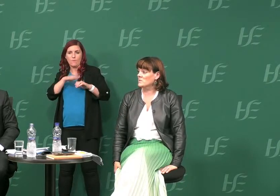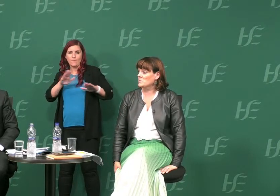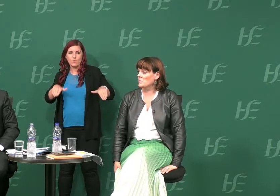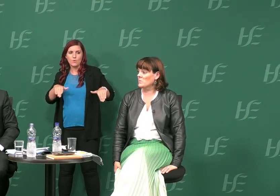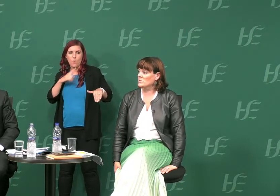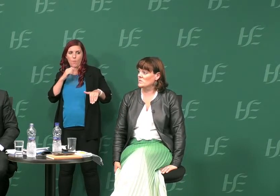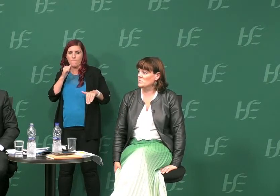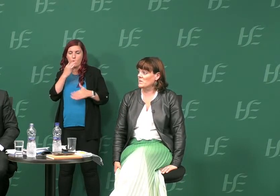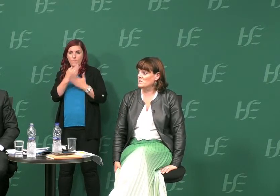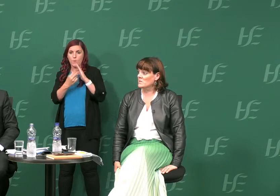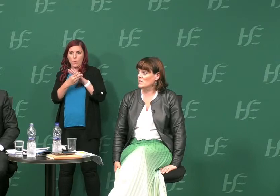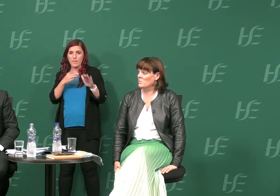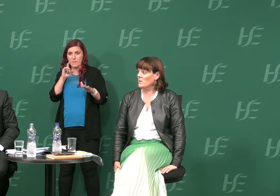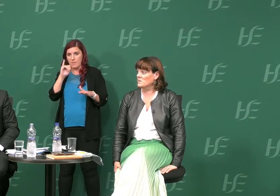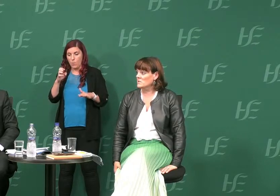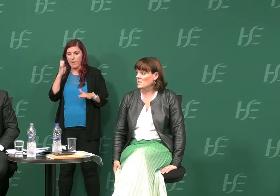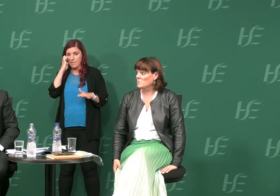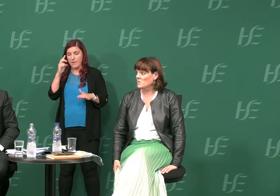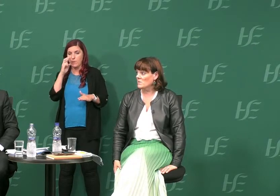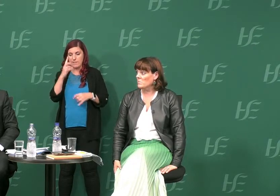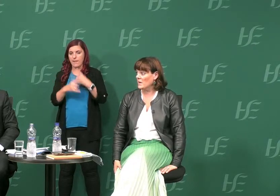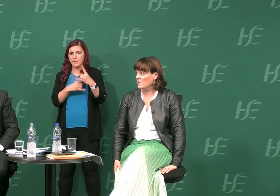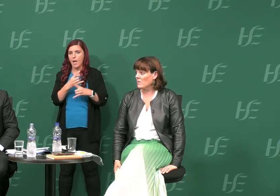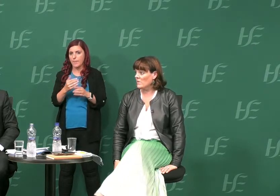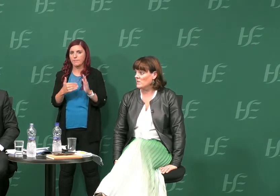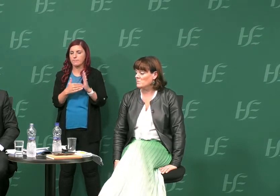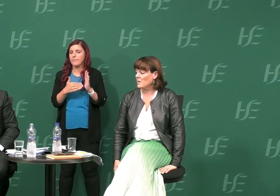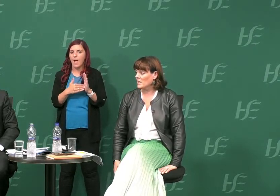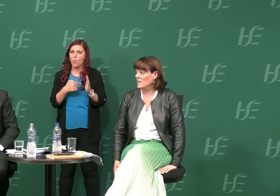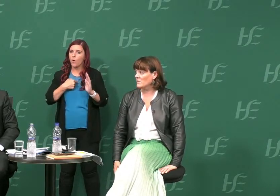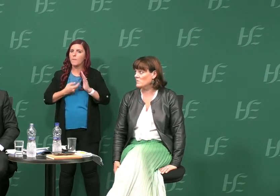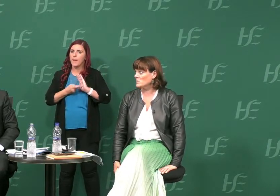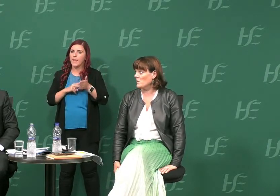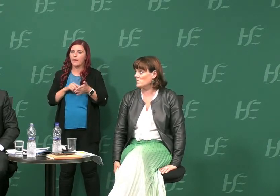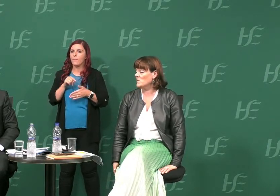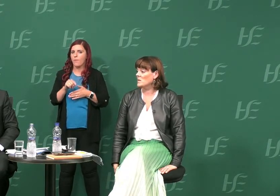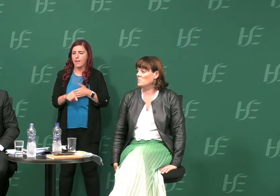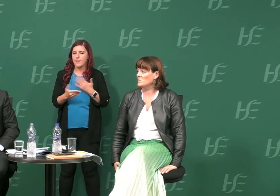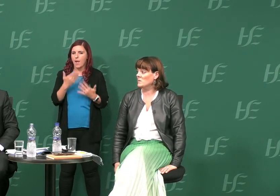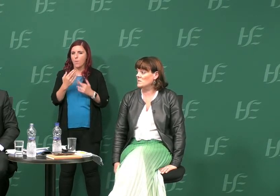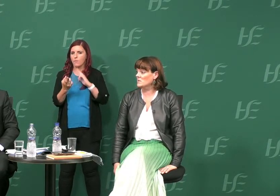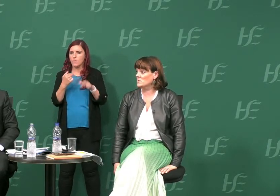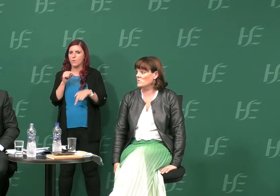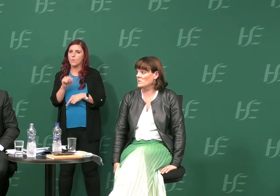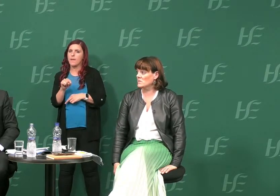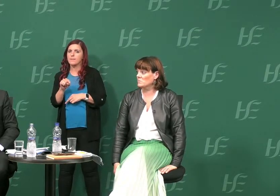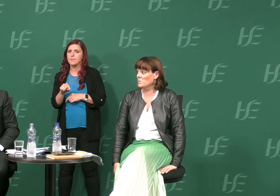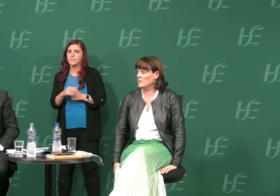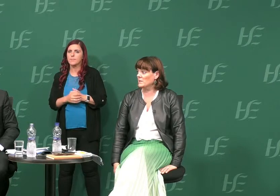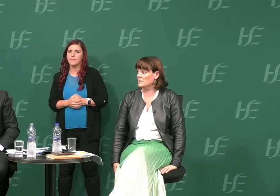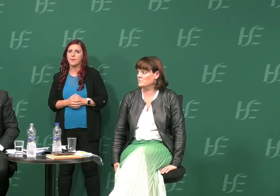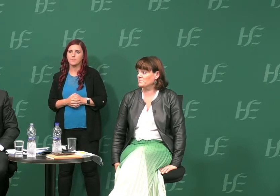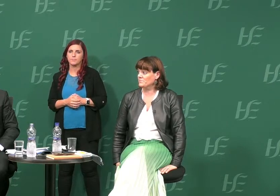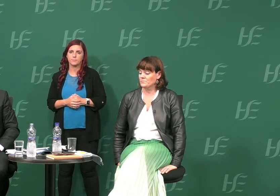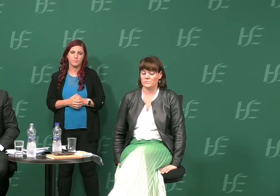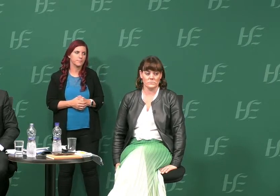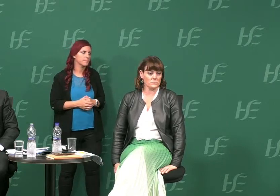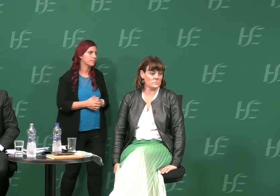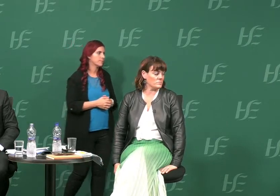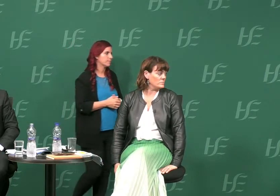couple of weeks of September, we do expect to see that impact, and the teams are planning around that and planning how they respond between testing, tracing and public health.